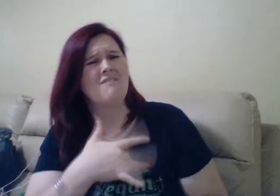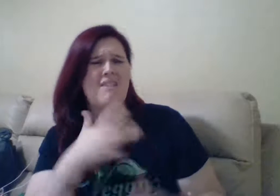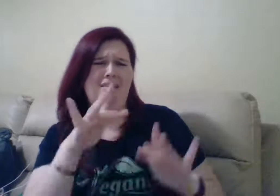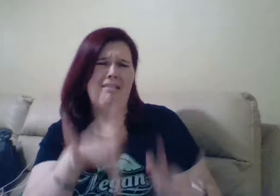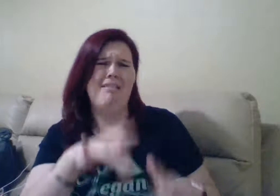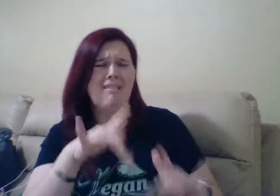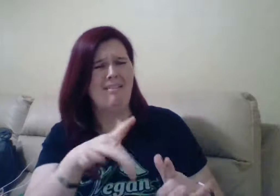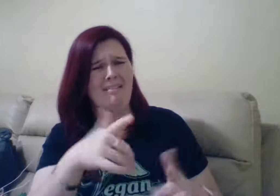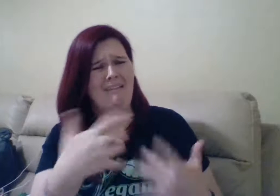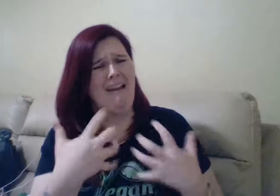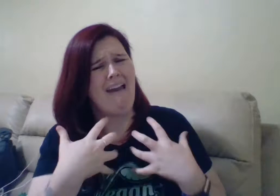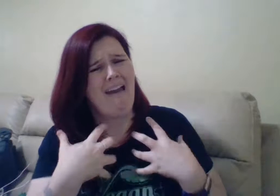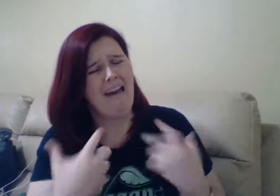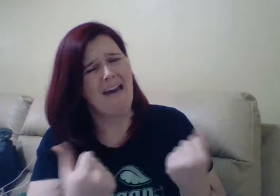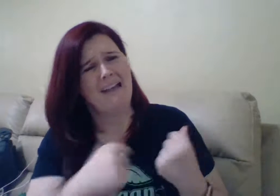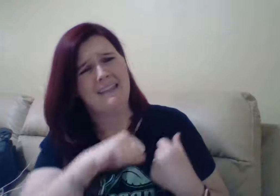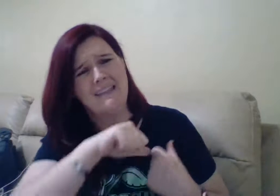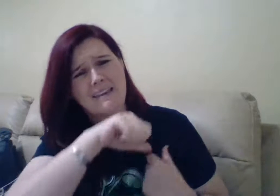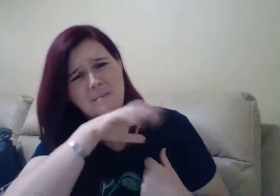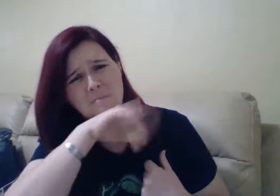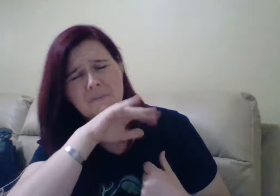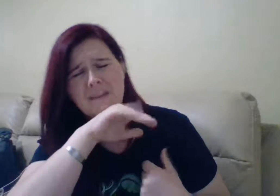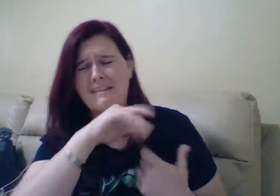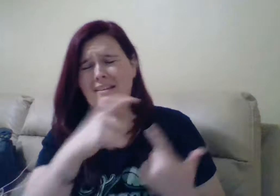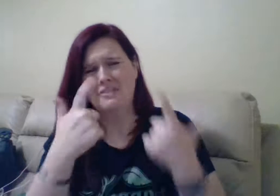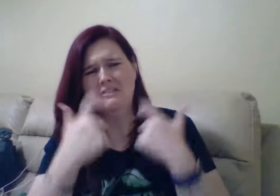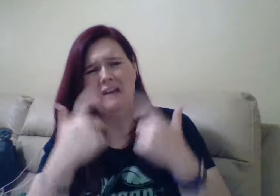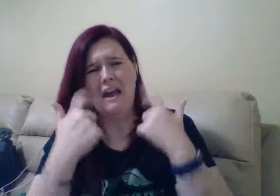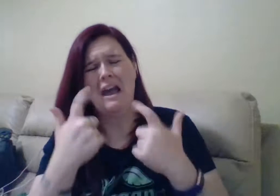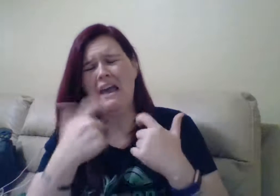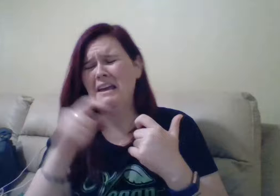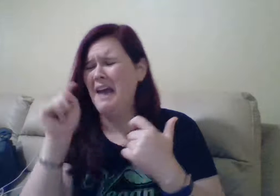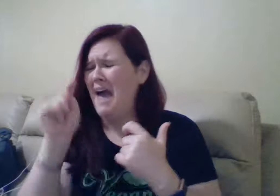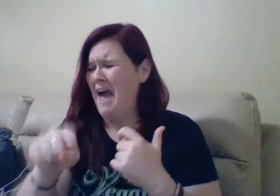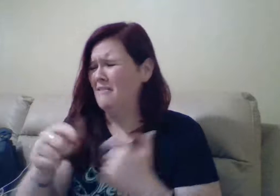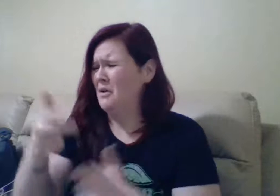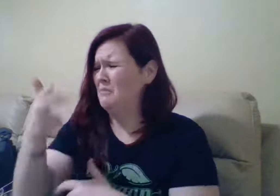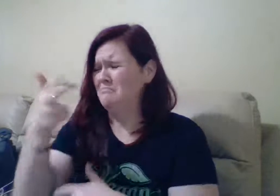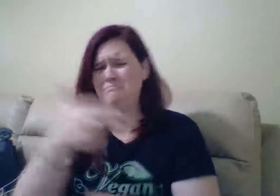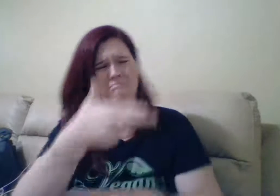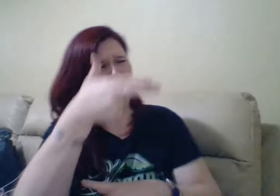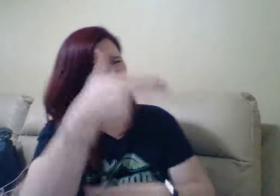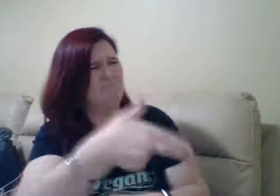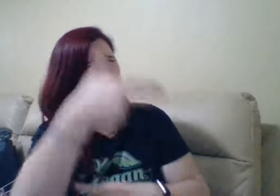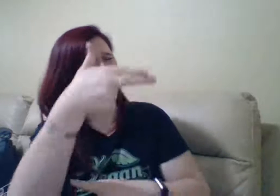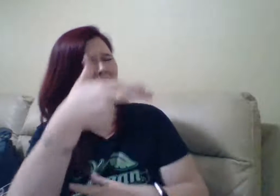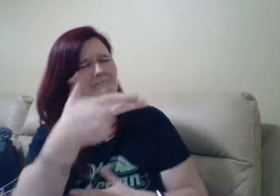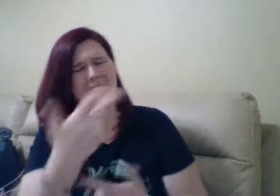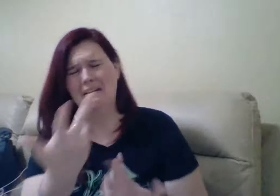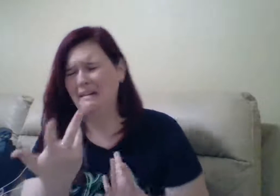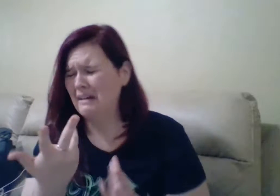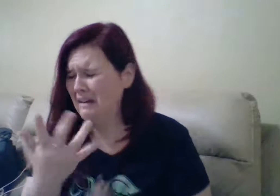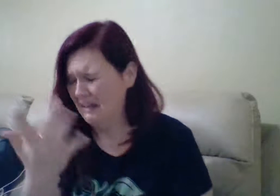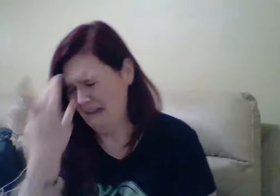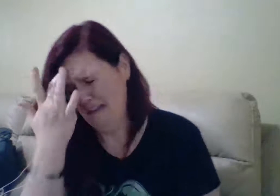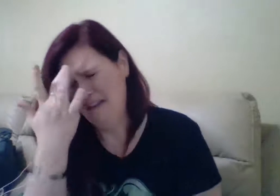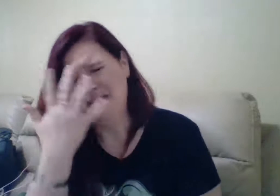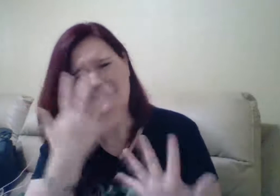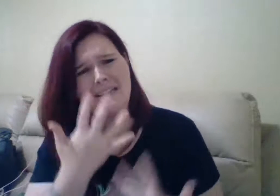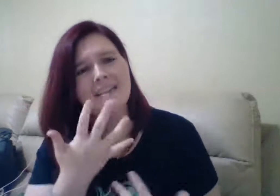pig to take a rifle and shoot it. It's unreal. Hello everyone and